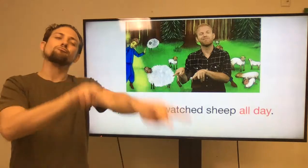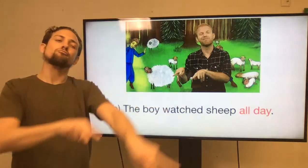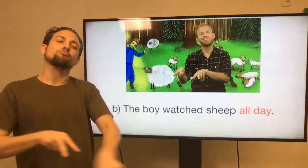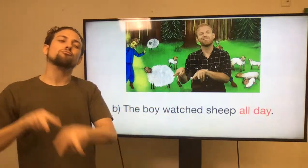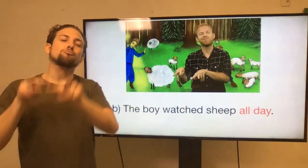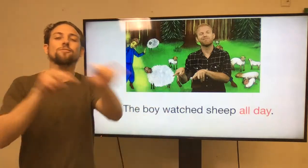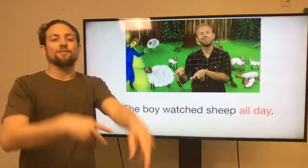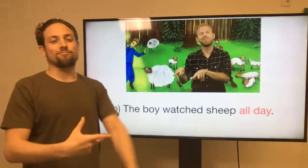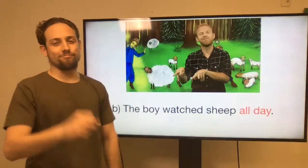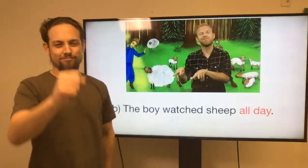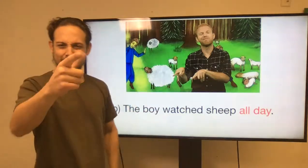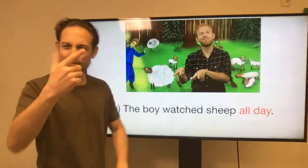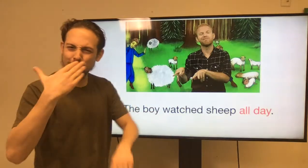Because we know from the